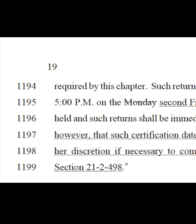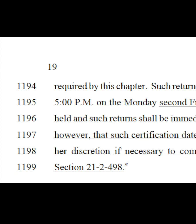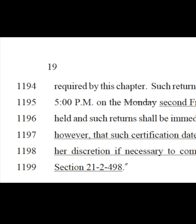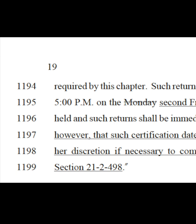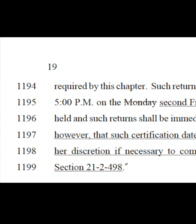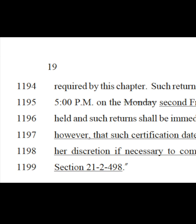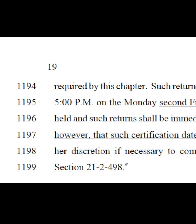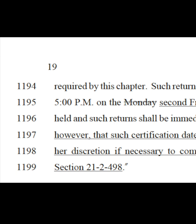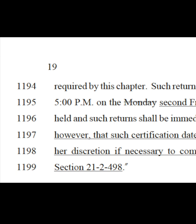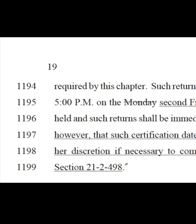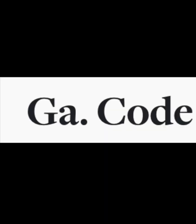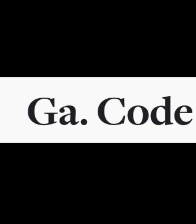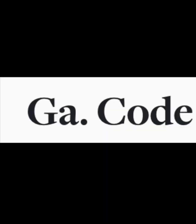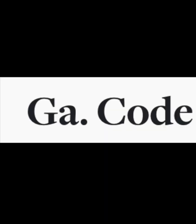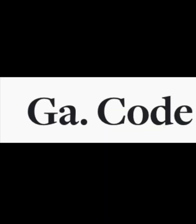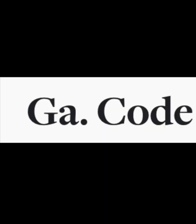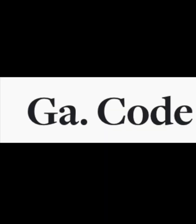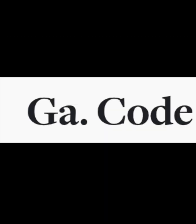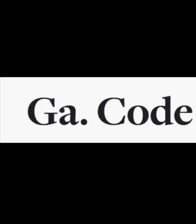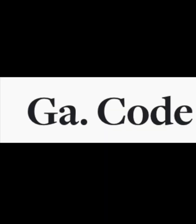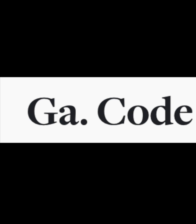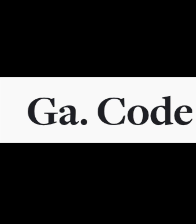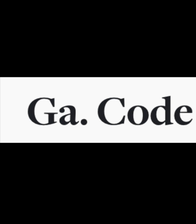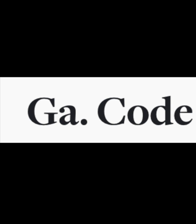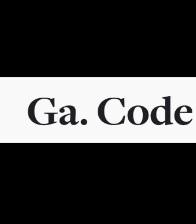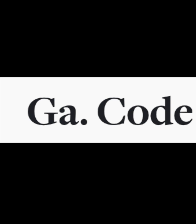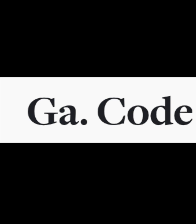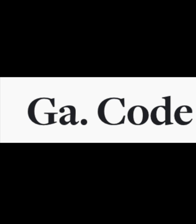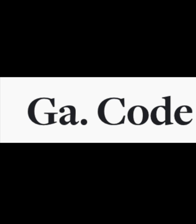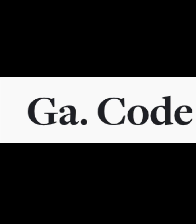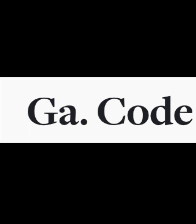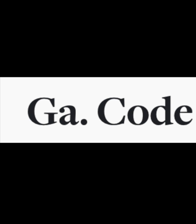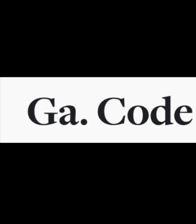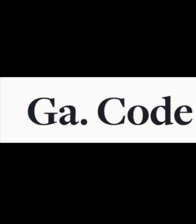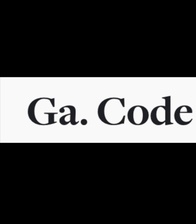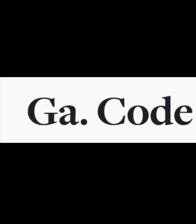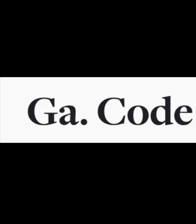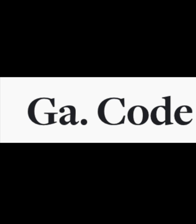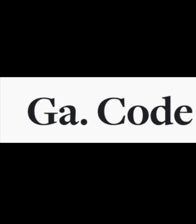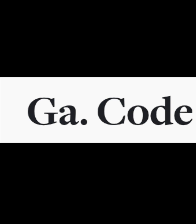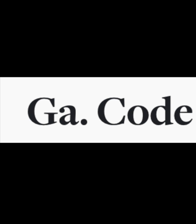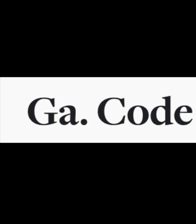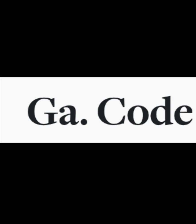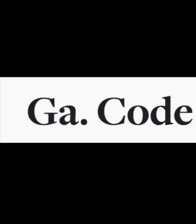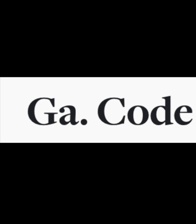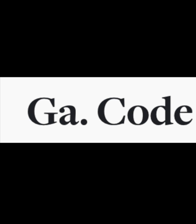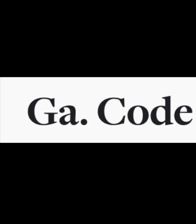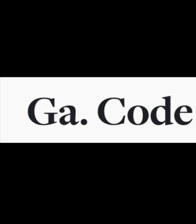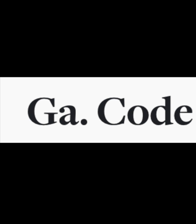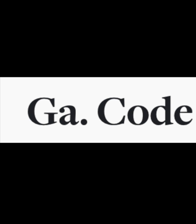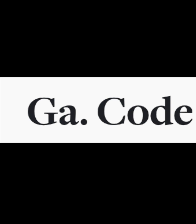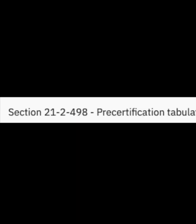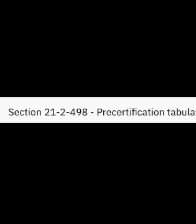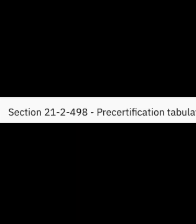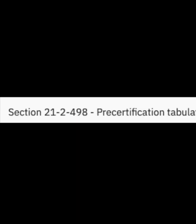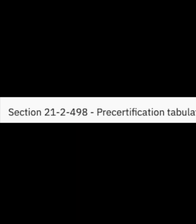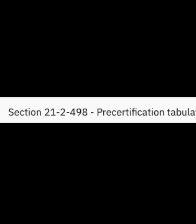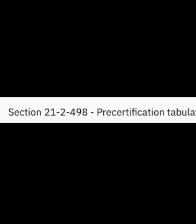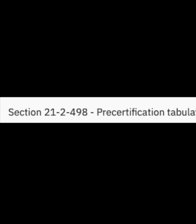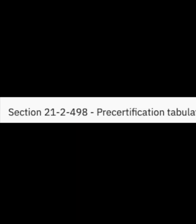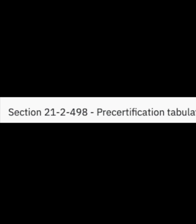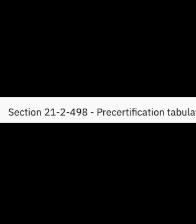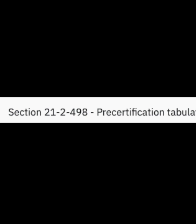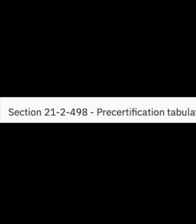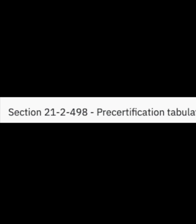in Code Section 21-2-498, that's OCGA, Official Code of Georgia. So let's take a look